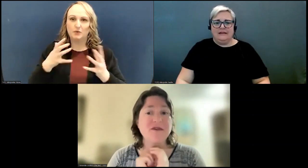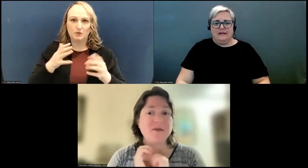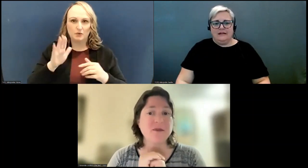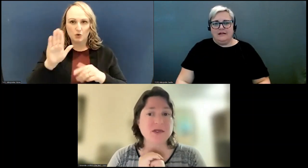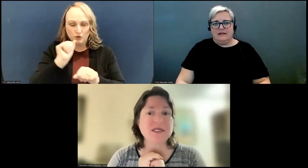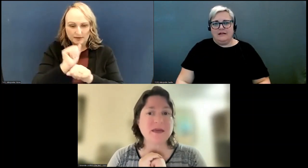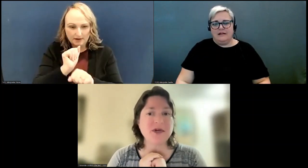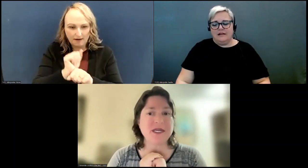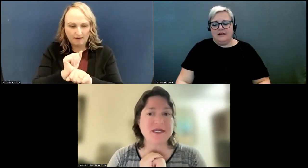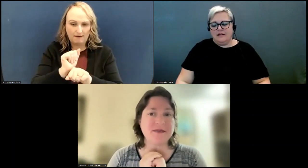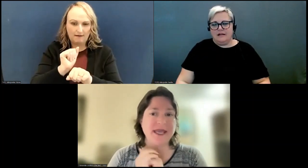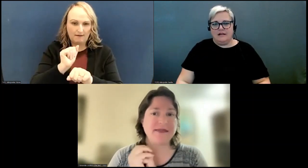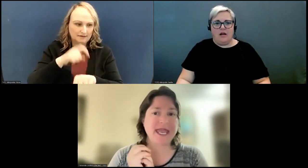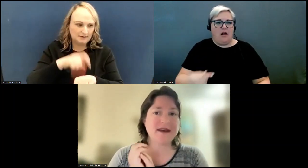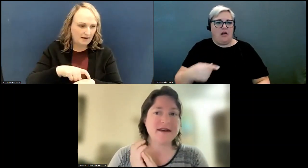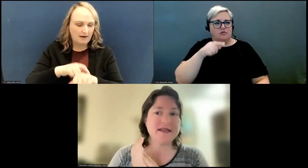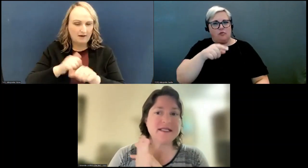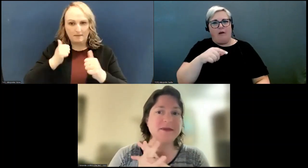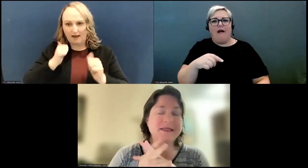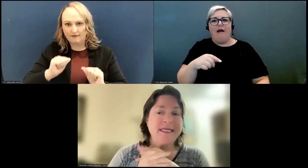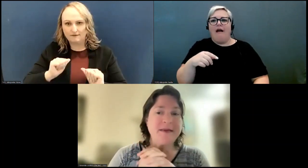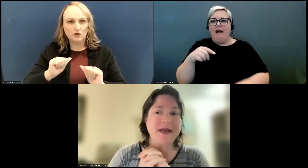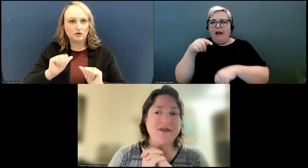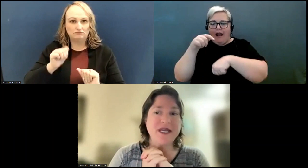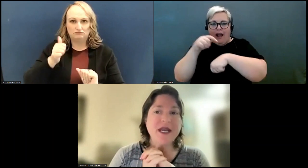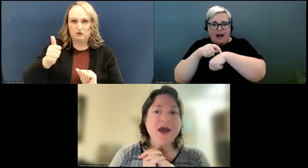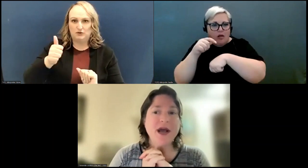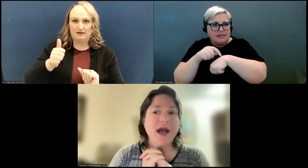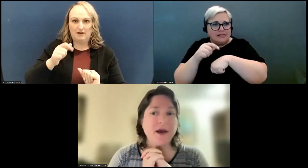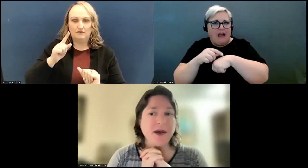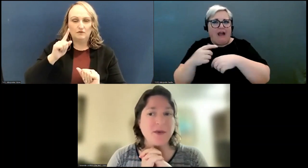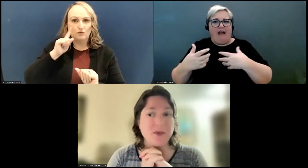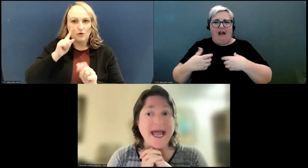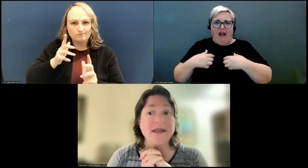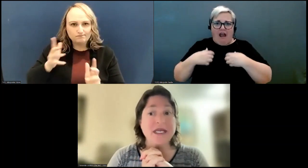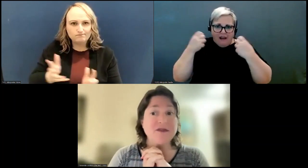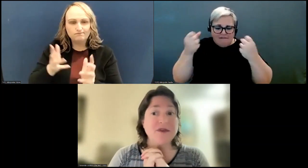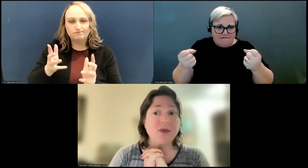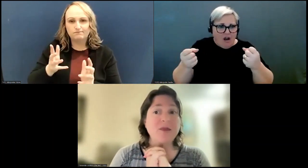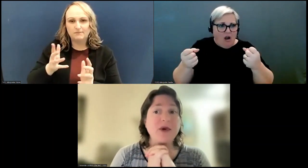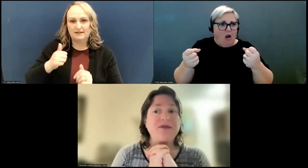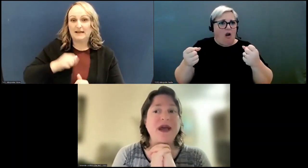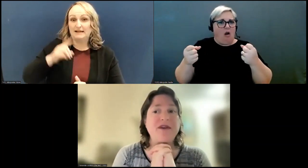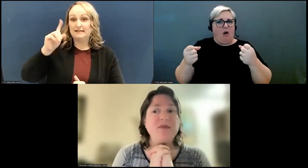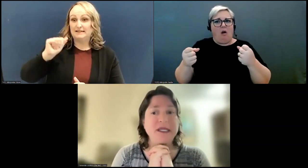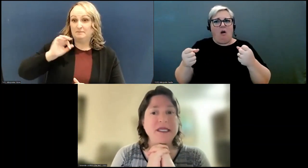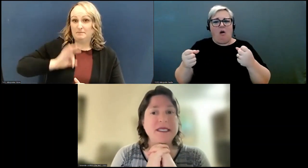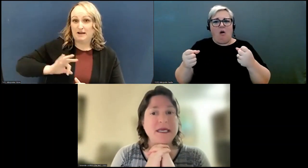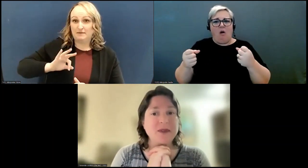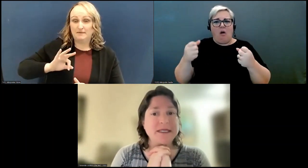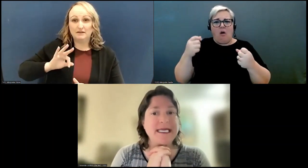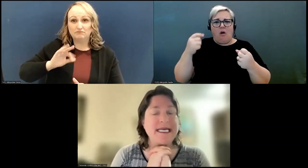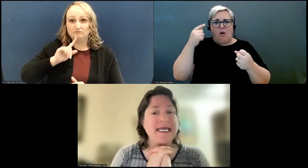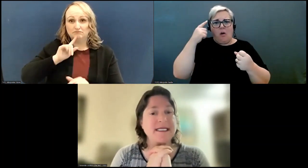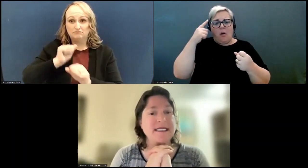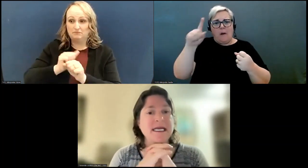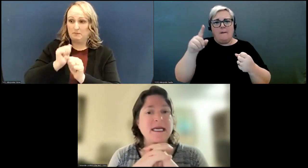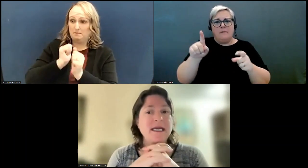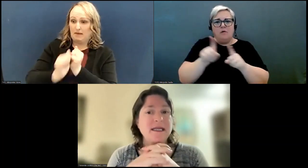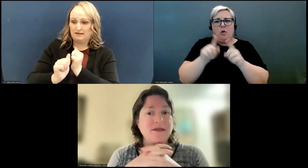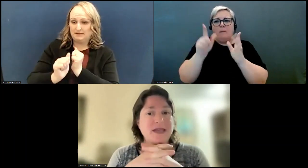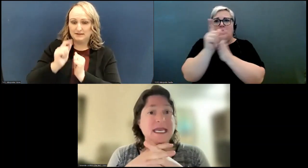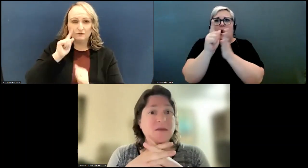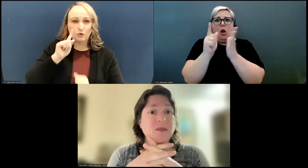that you have personally put into making the Canada Disability Benefit a reality for the 1.5 million disabled